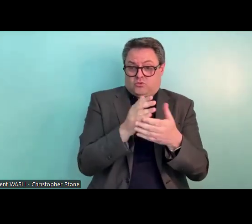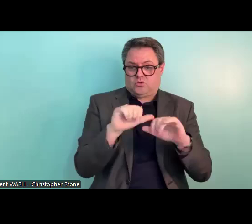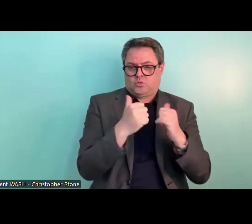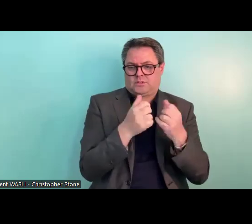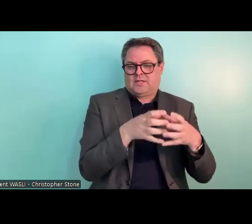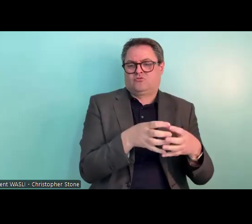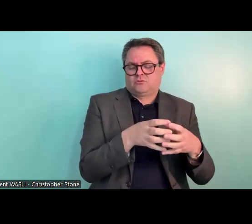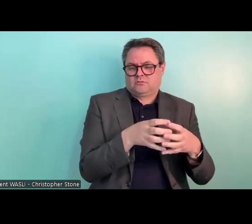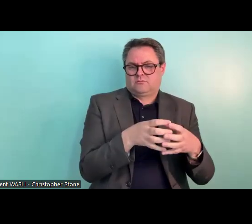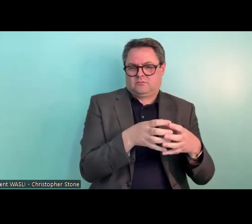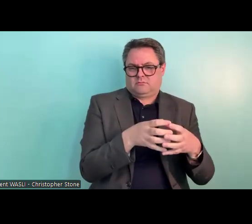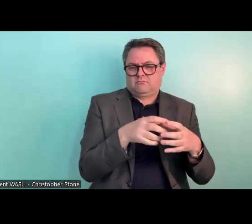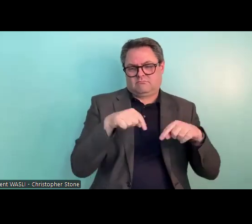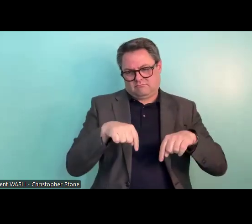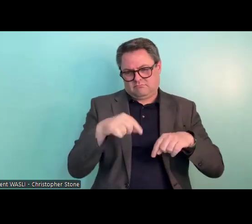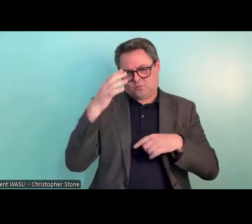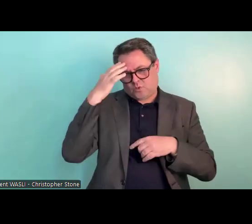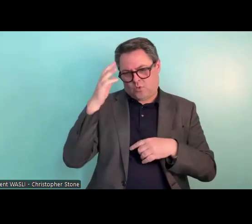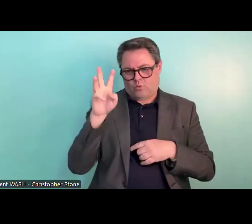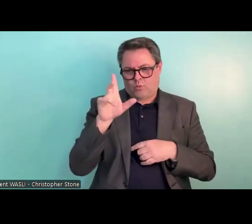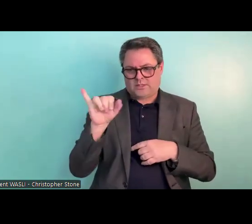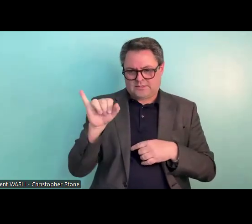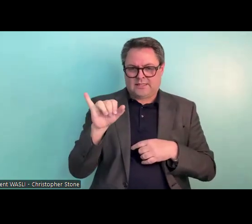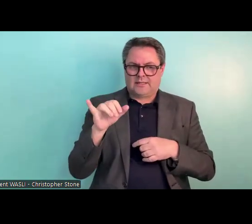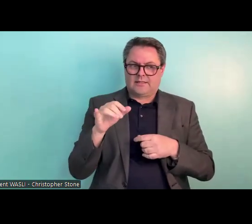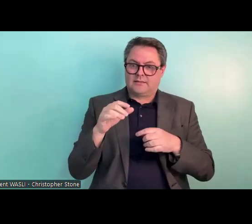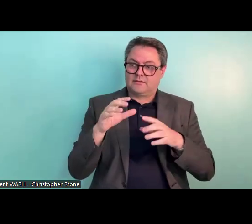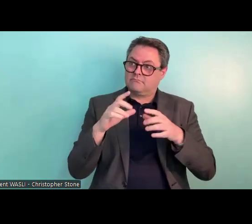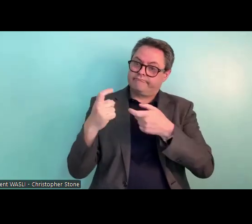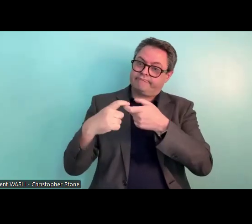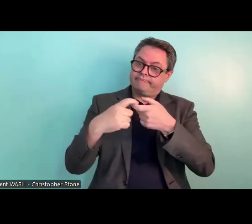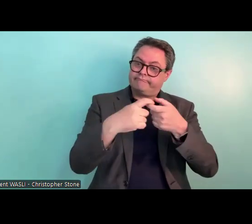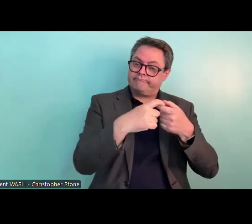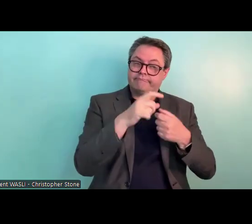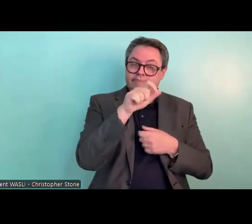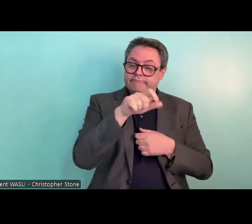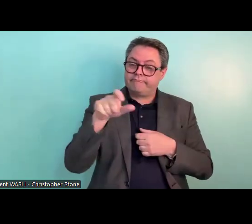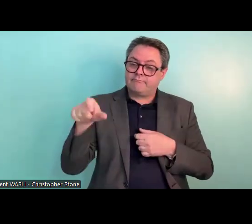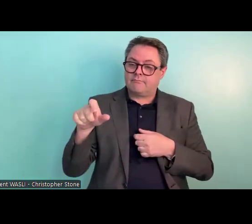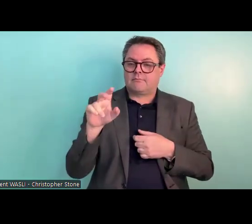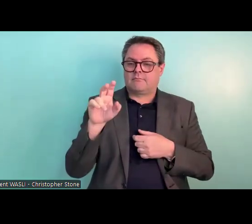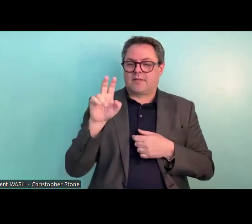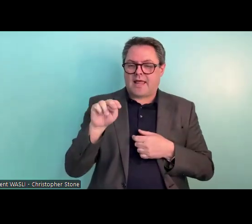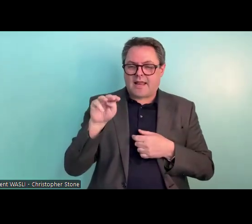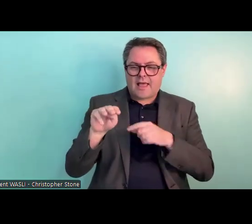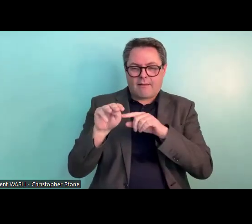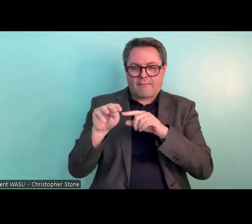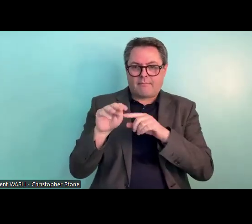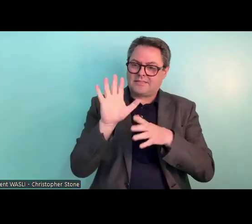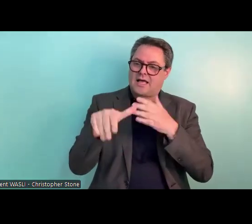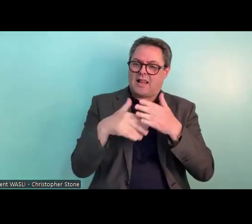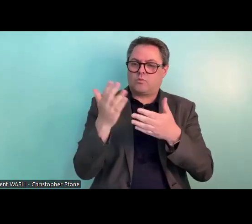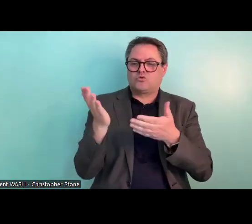and ensures that the association is indeed an association of sign language interpreters. Our members are